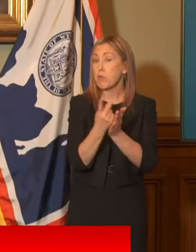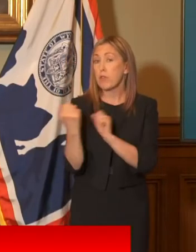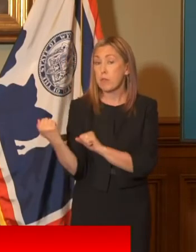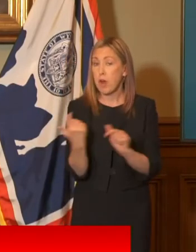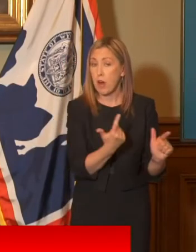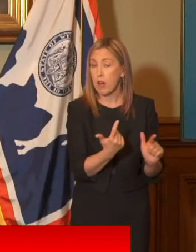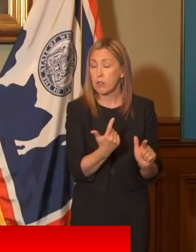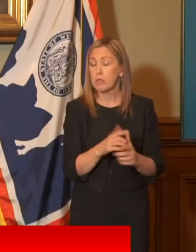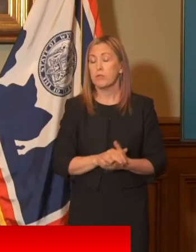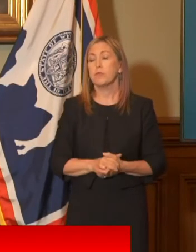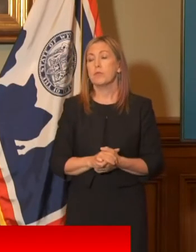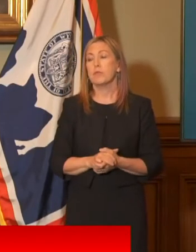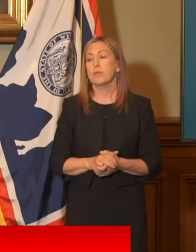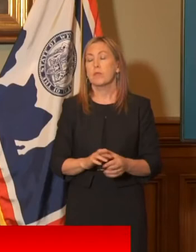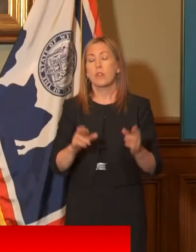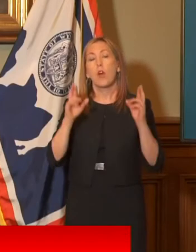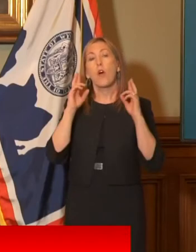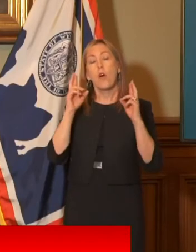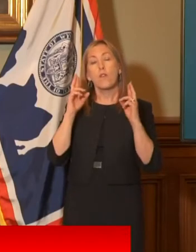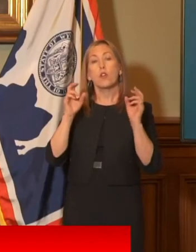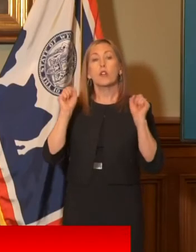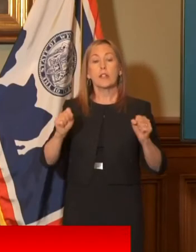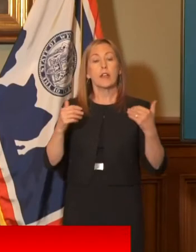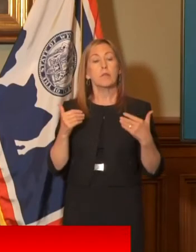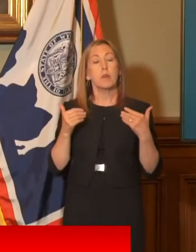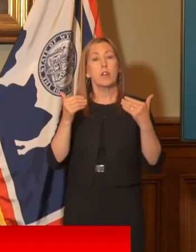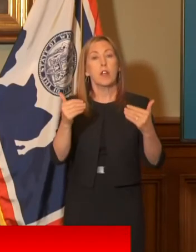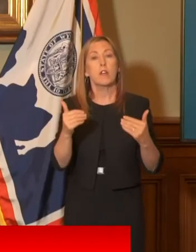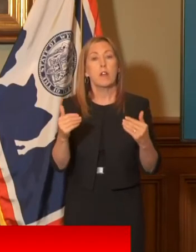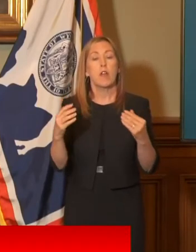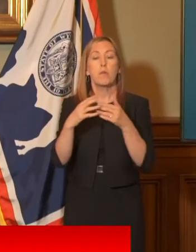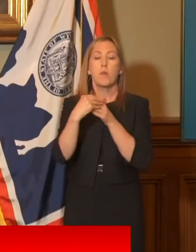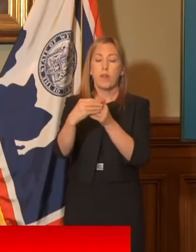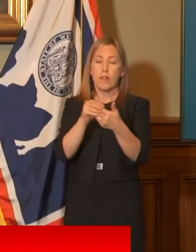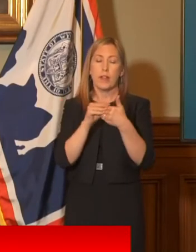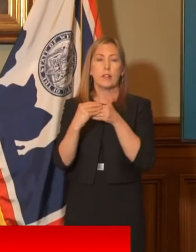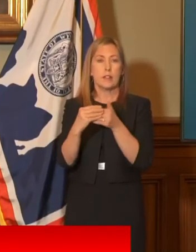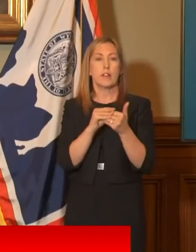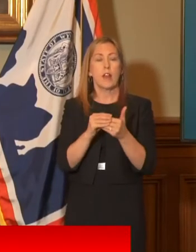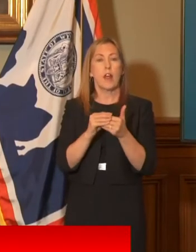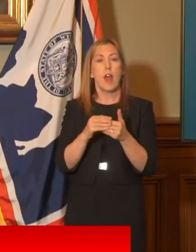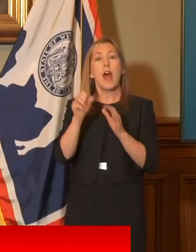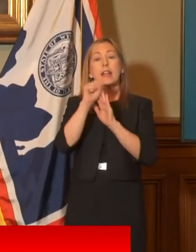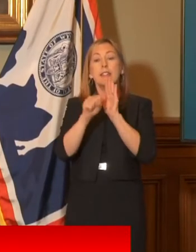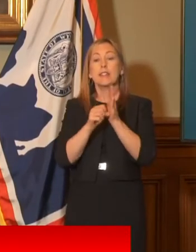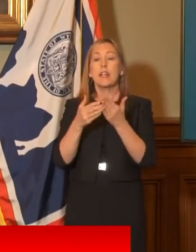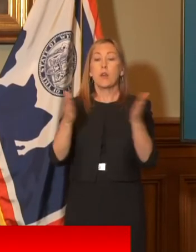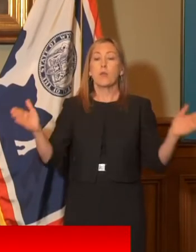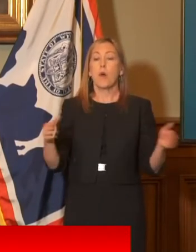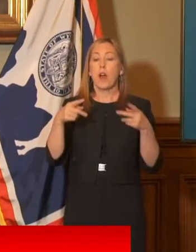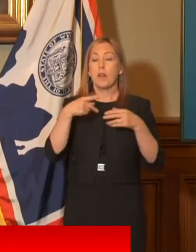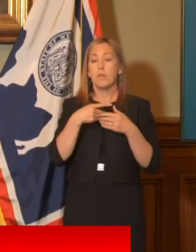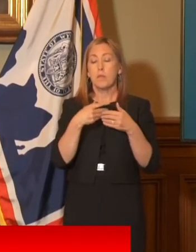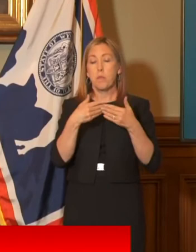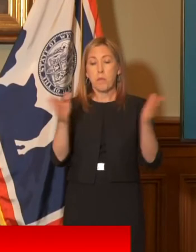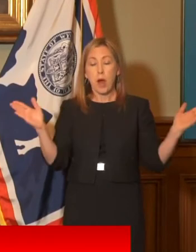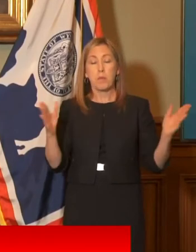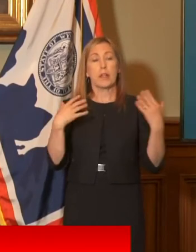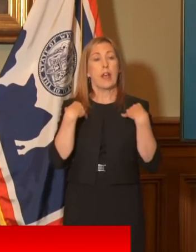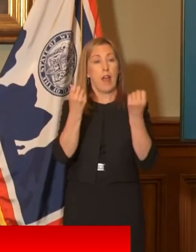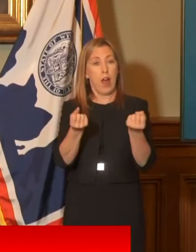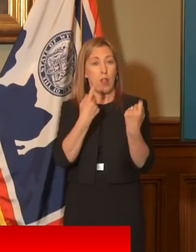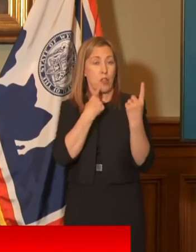be right. We are hopeful that we can move ahead with more flexibility in the statewide public health orders after this set expires in